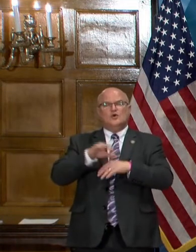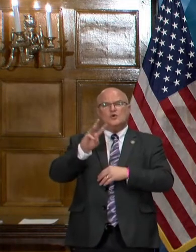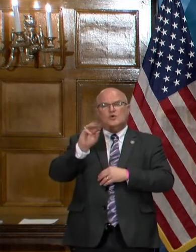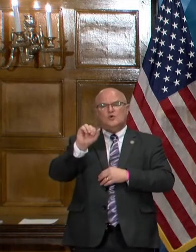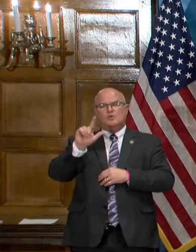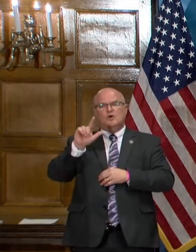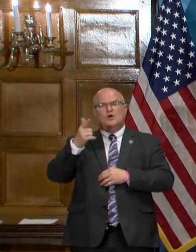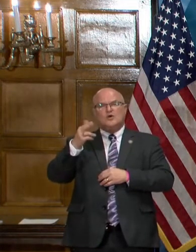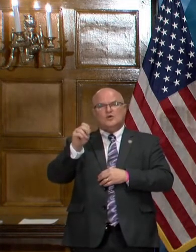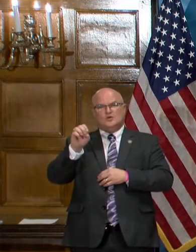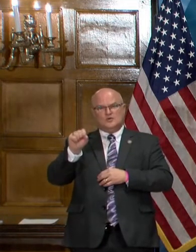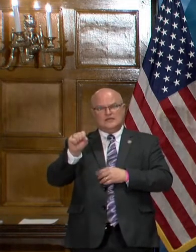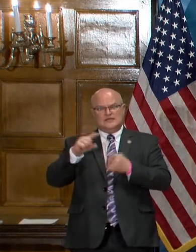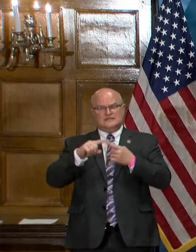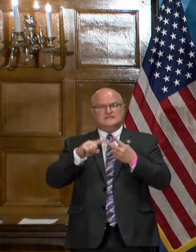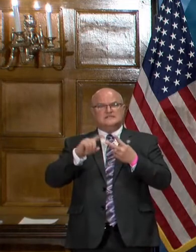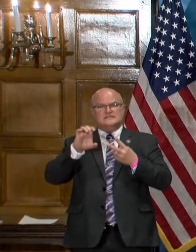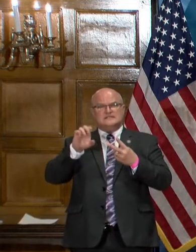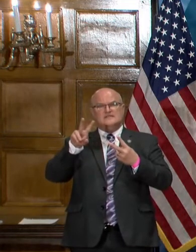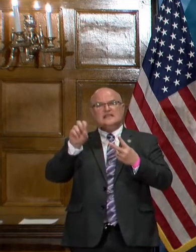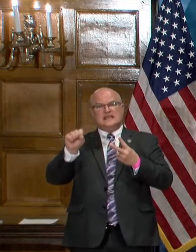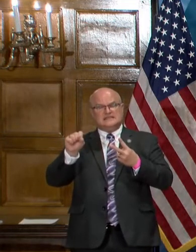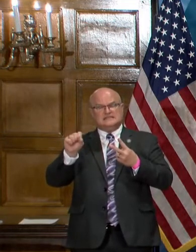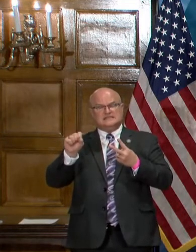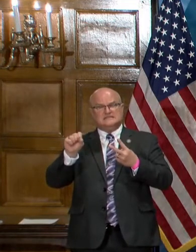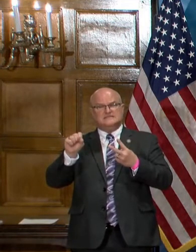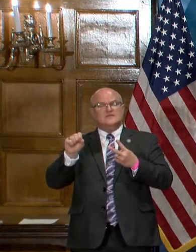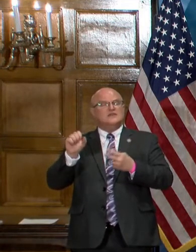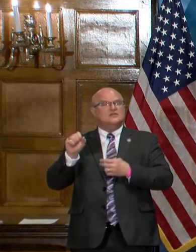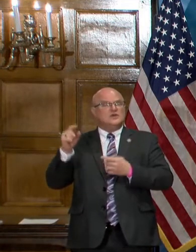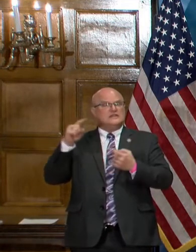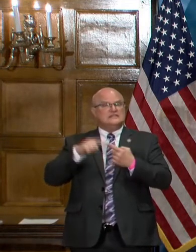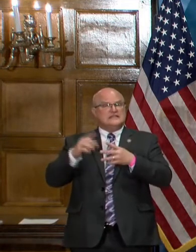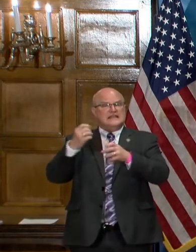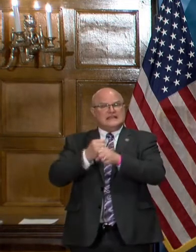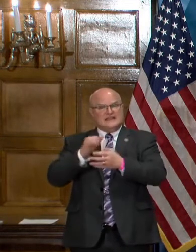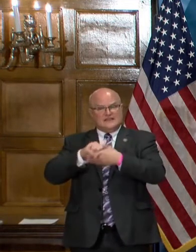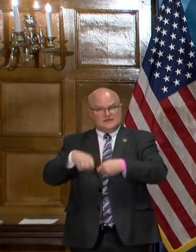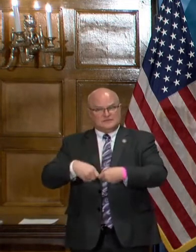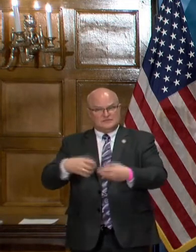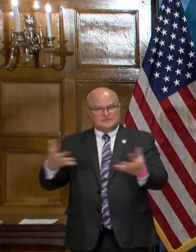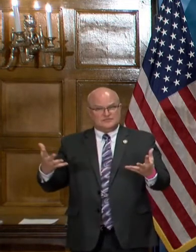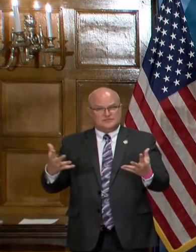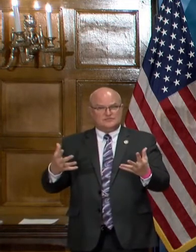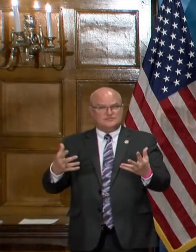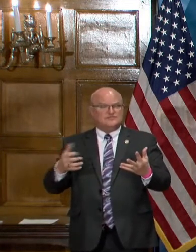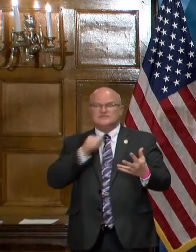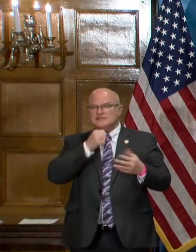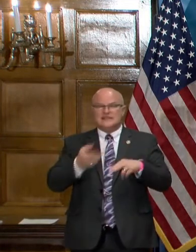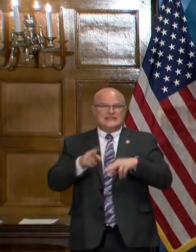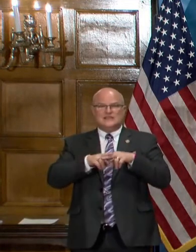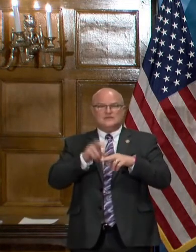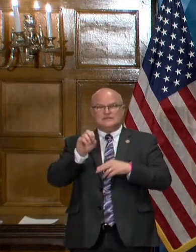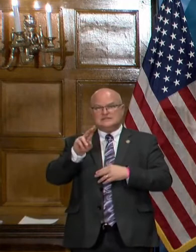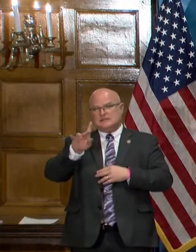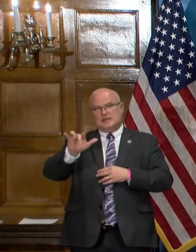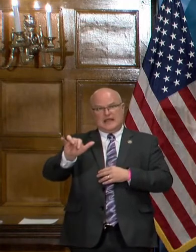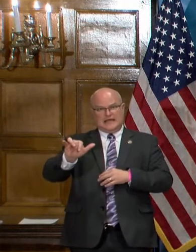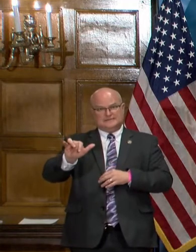Walgreens or their CVS facility. And until they get those out, there's not going to be an increased supply